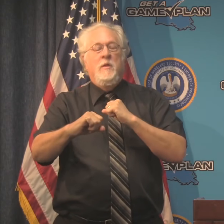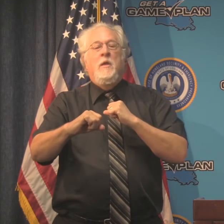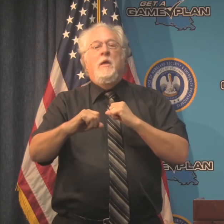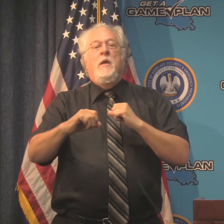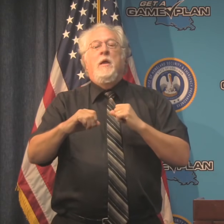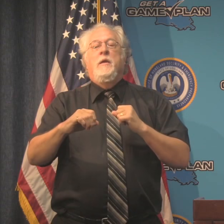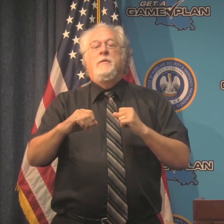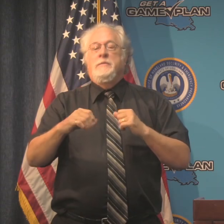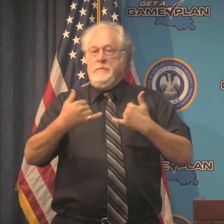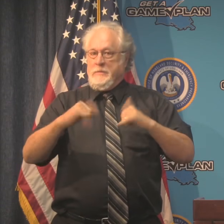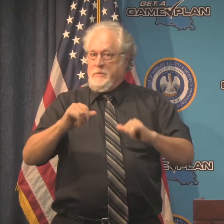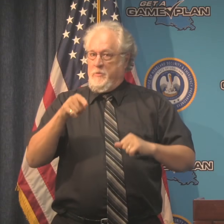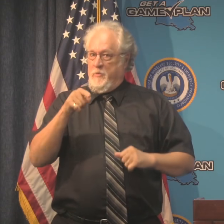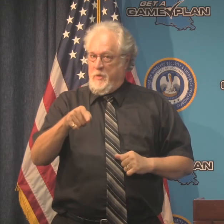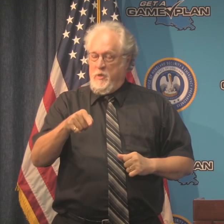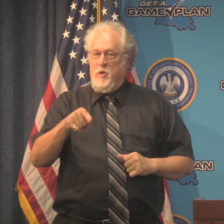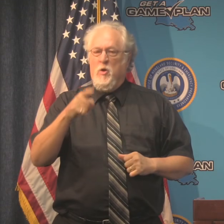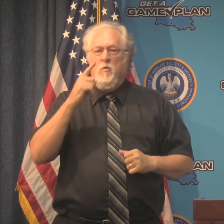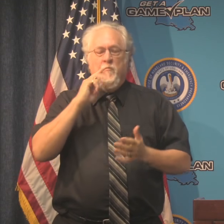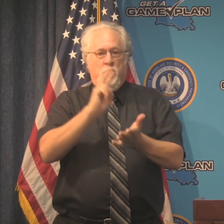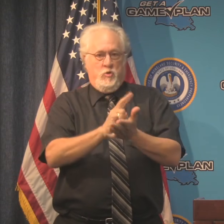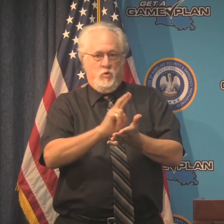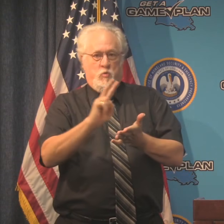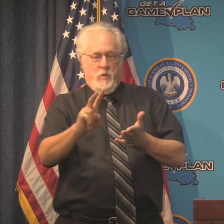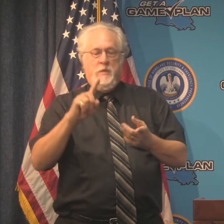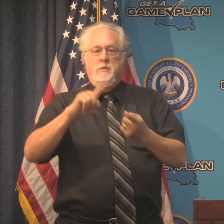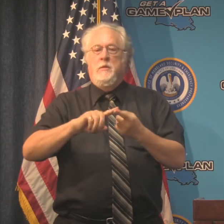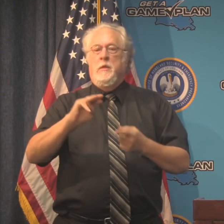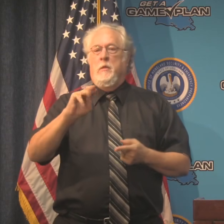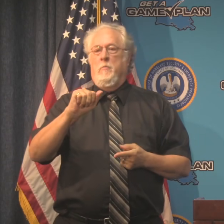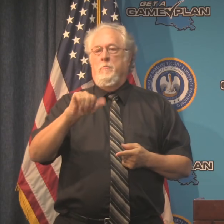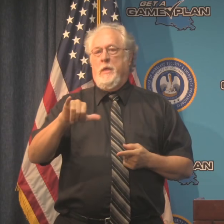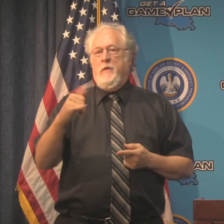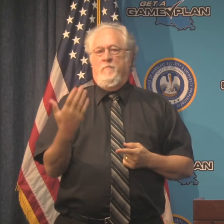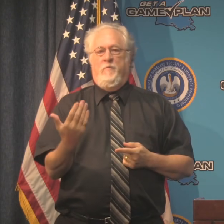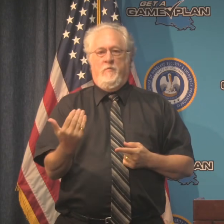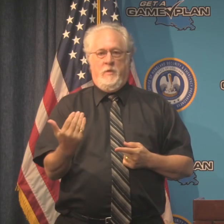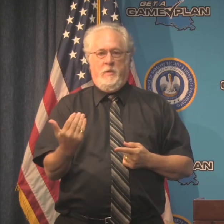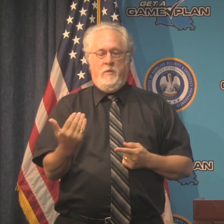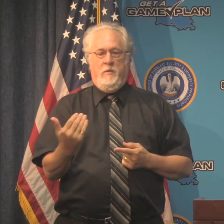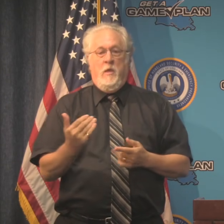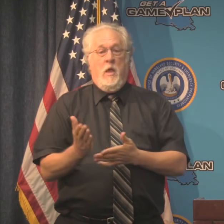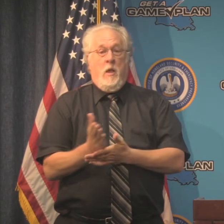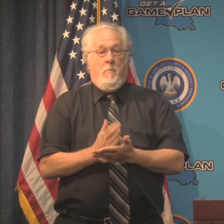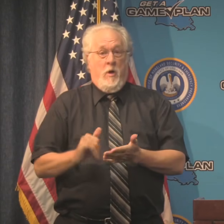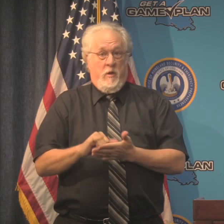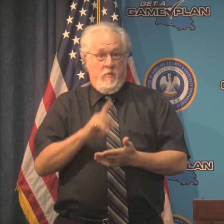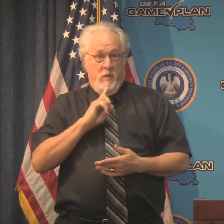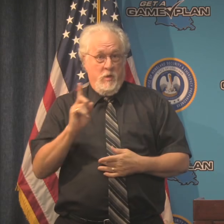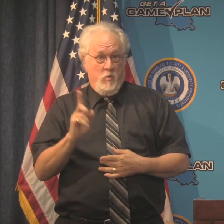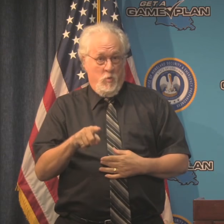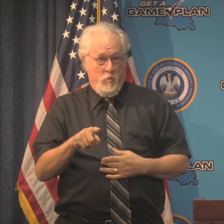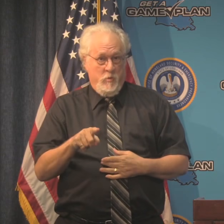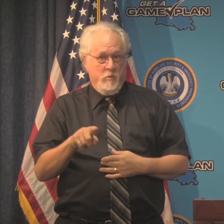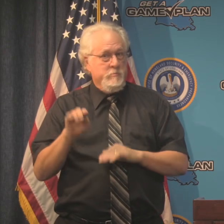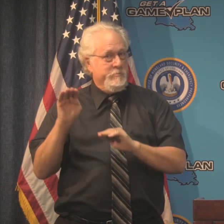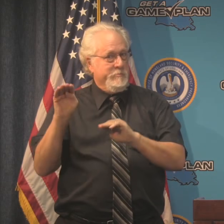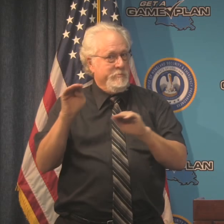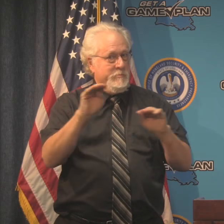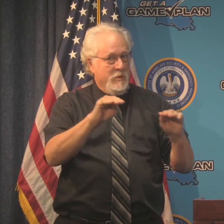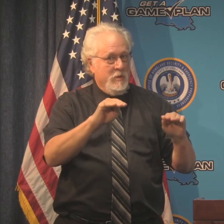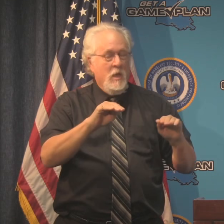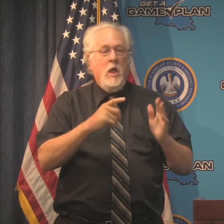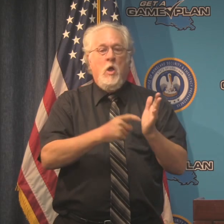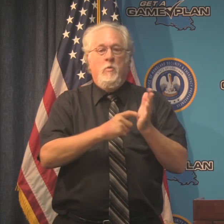effect and for the next 2 weeks till May the 15th. Part of that order, this is simply a way of reminding folks,